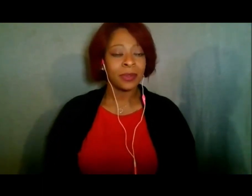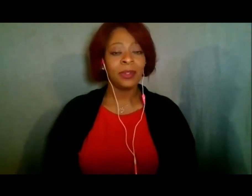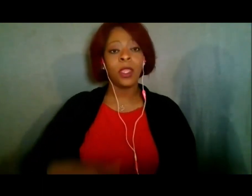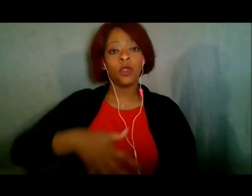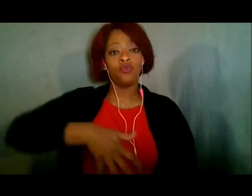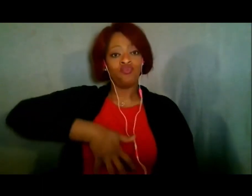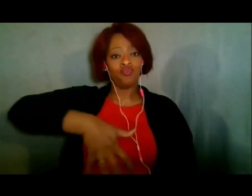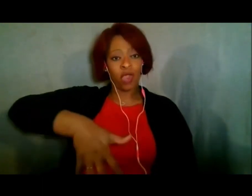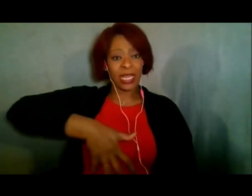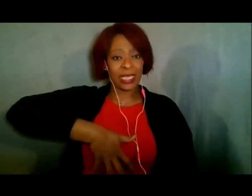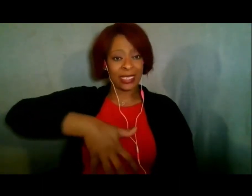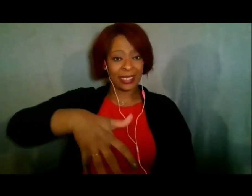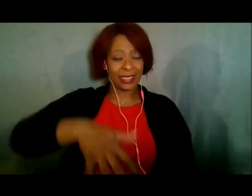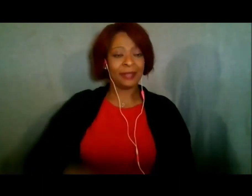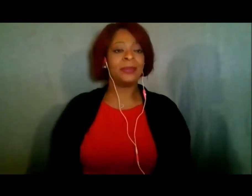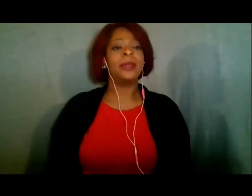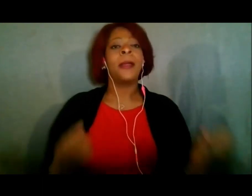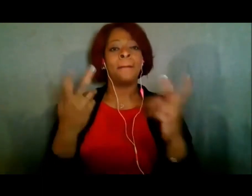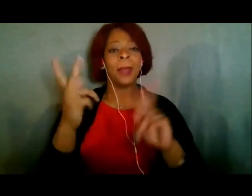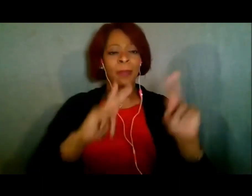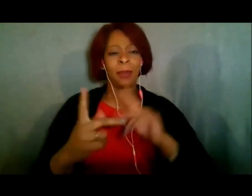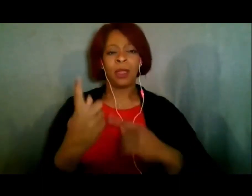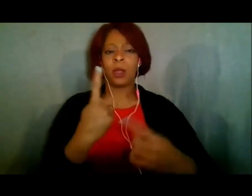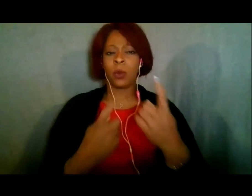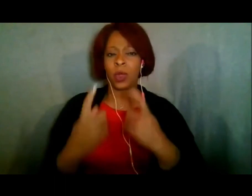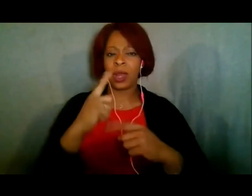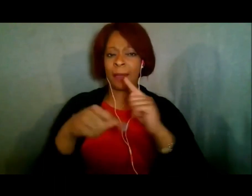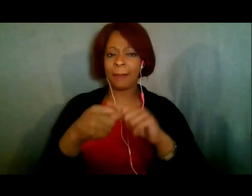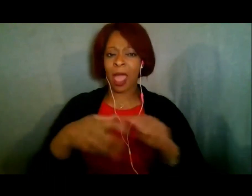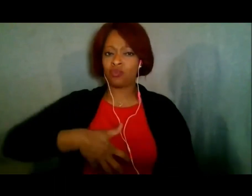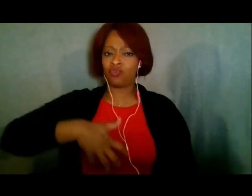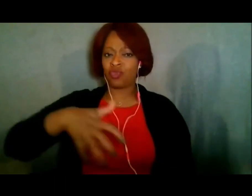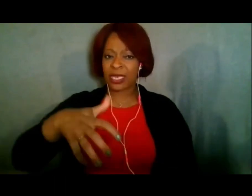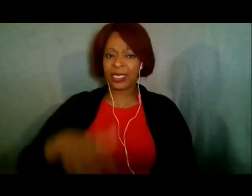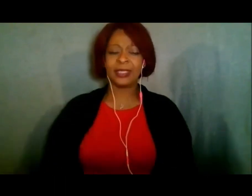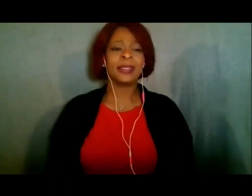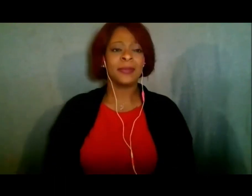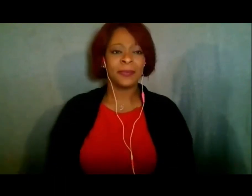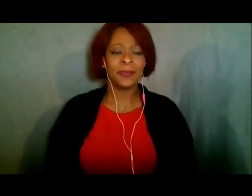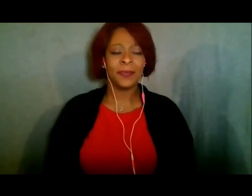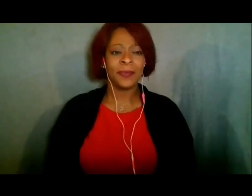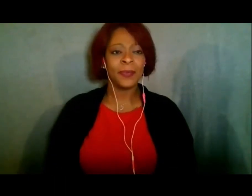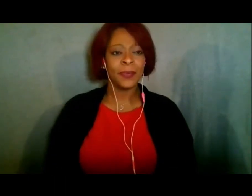Pregnancy. Lots of people have questions about pregnancy.